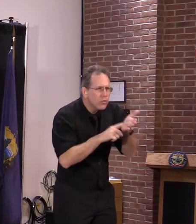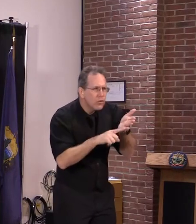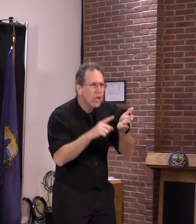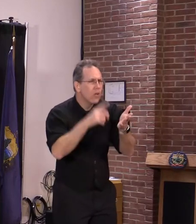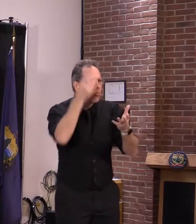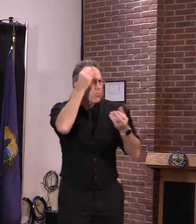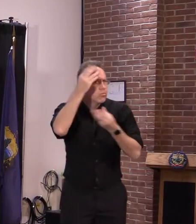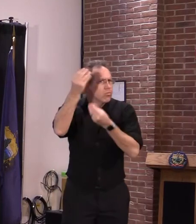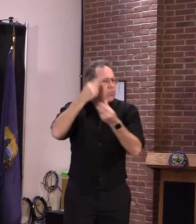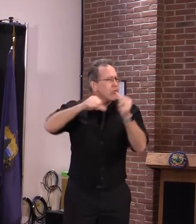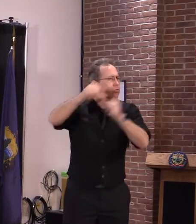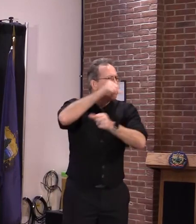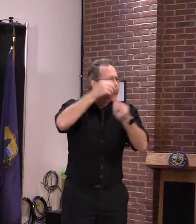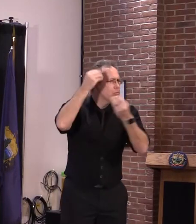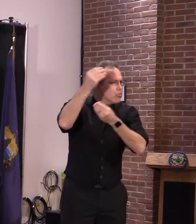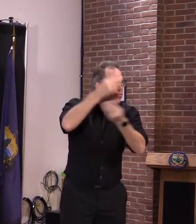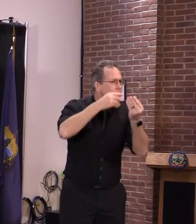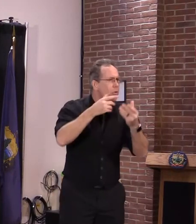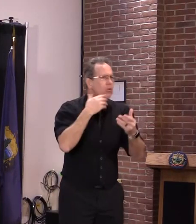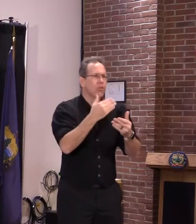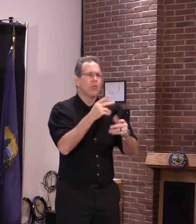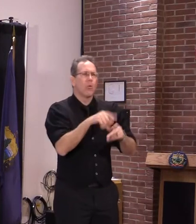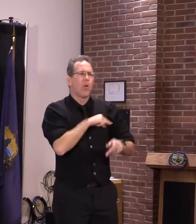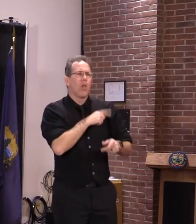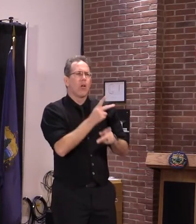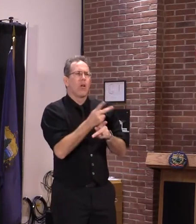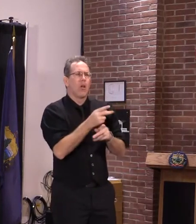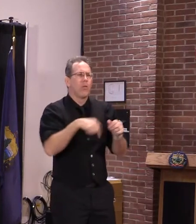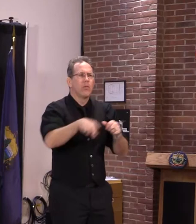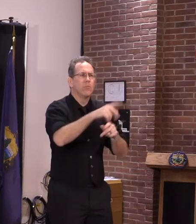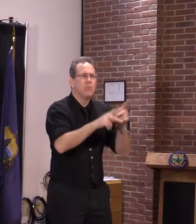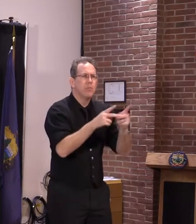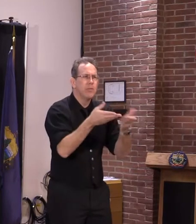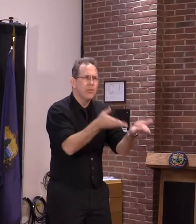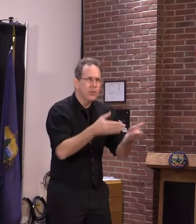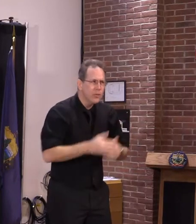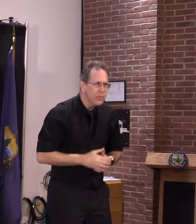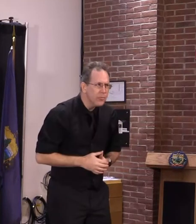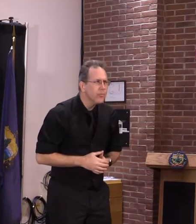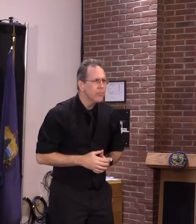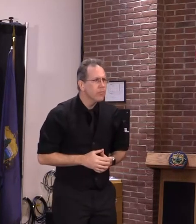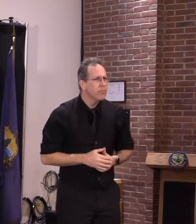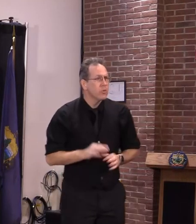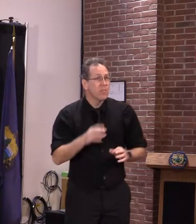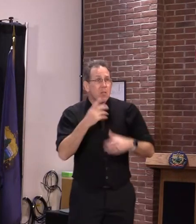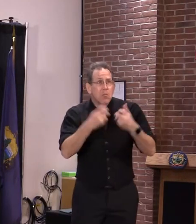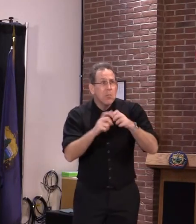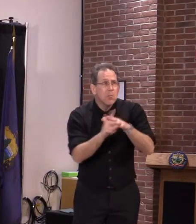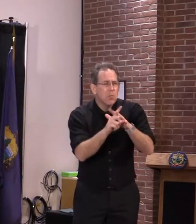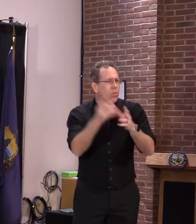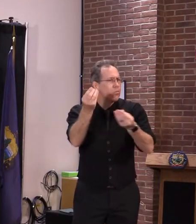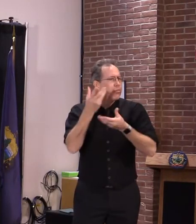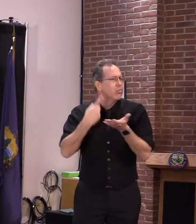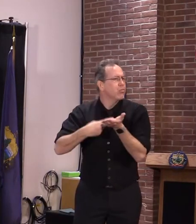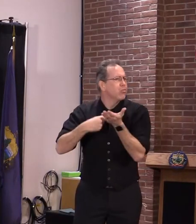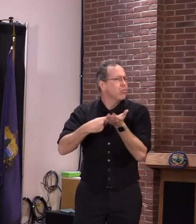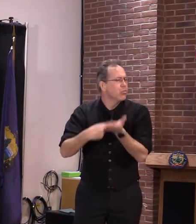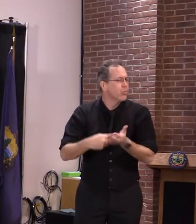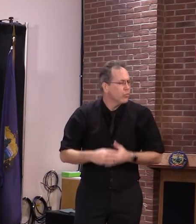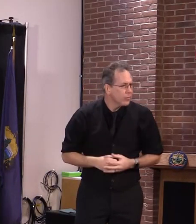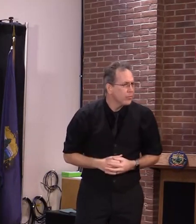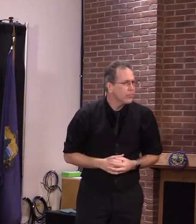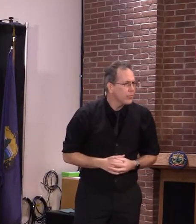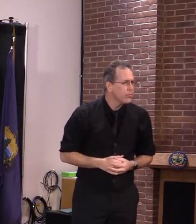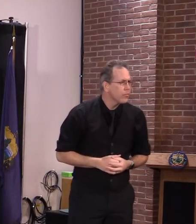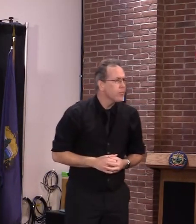actually intervene when needed when that's an issue. The state, as Secretary Samuelson